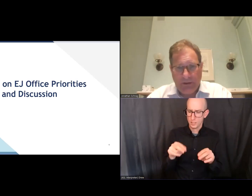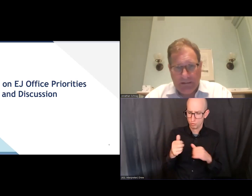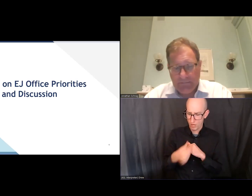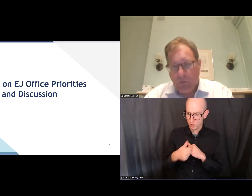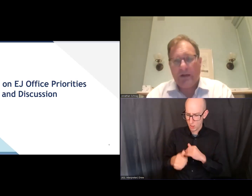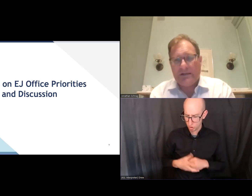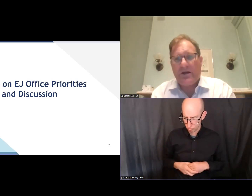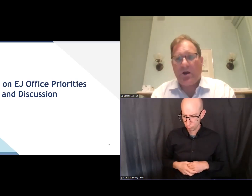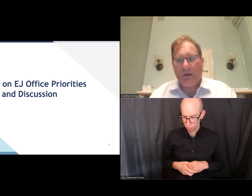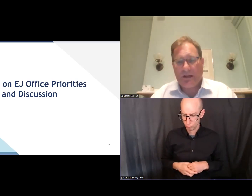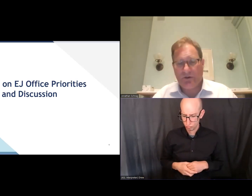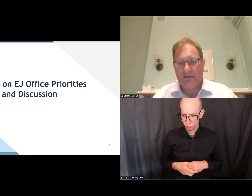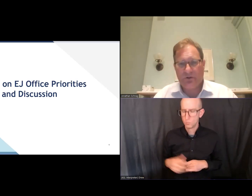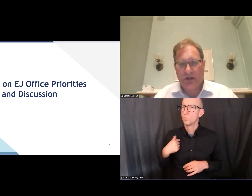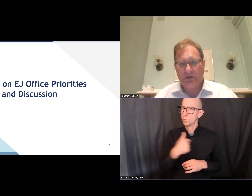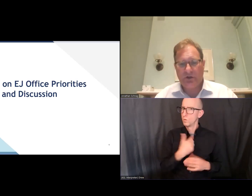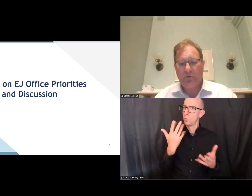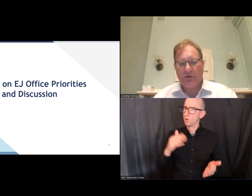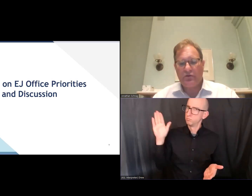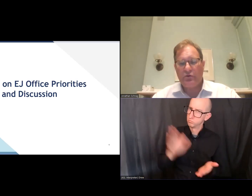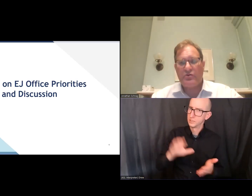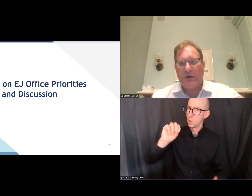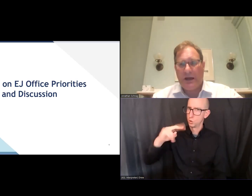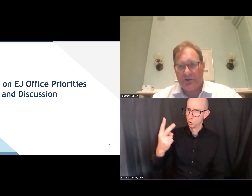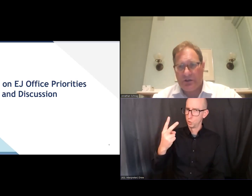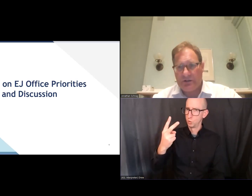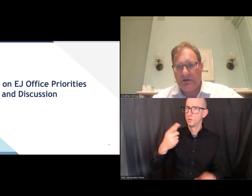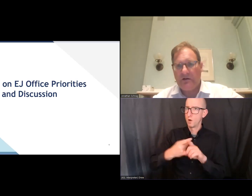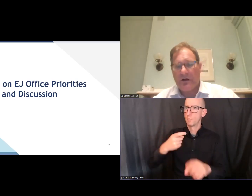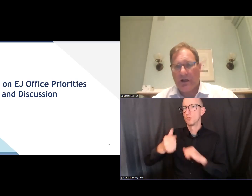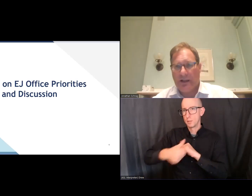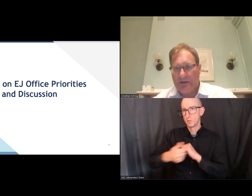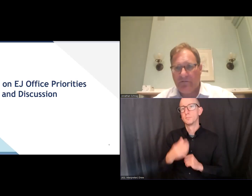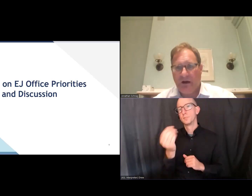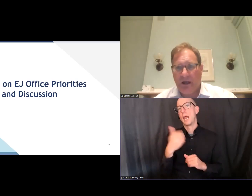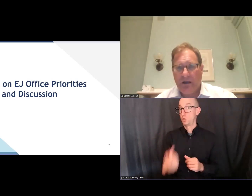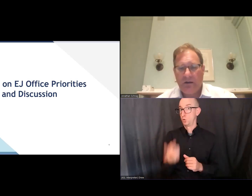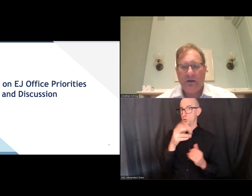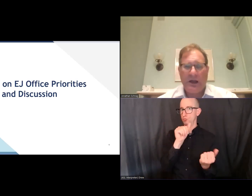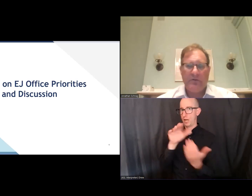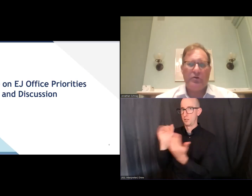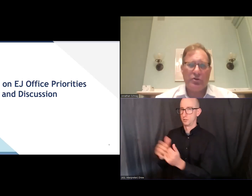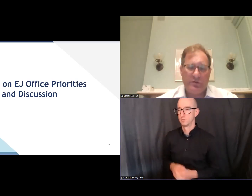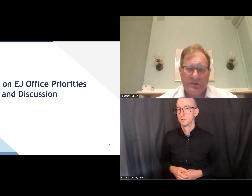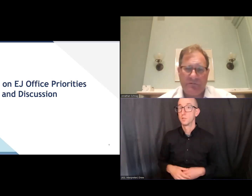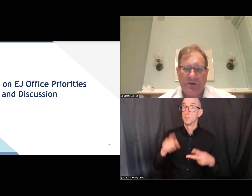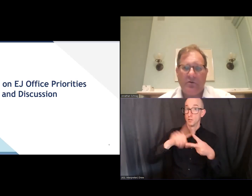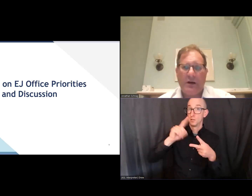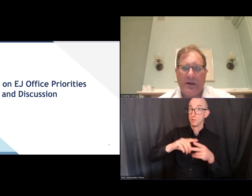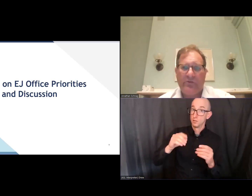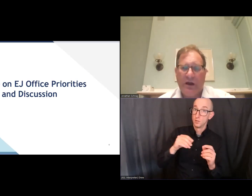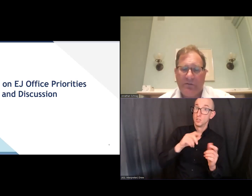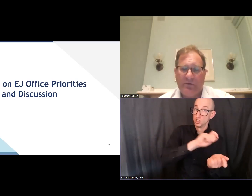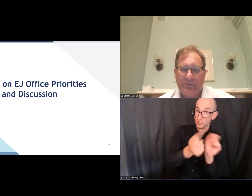to decarbonize transportation. We have two strategies: electrify and reduce